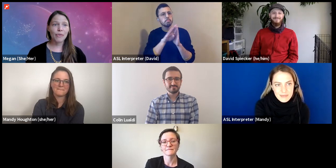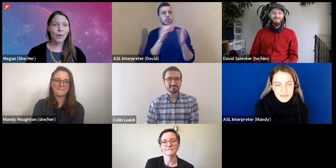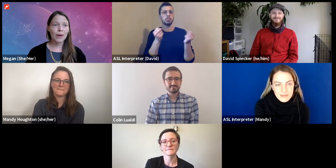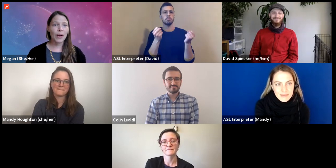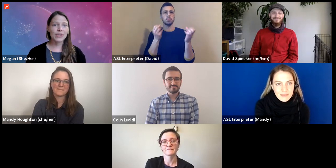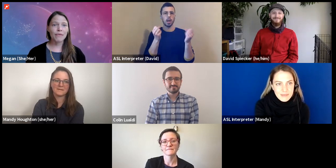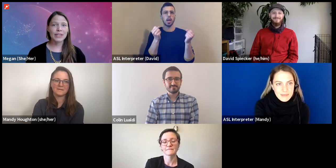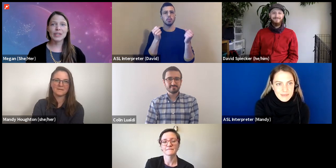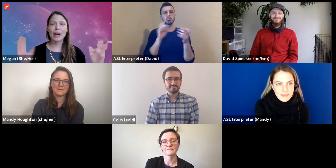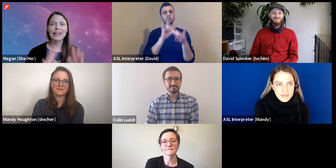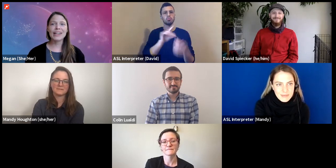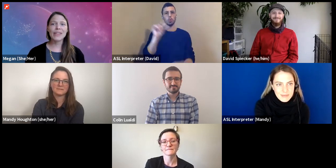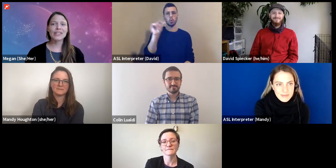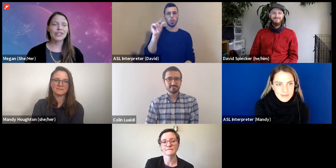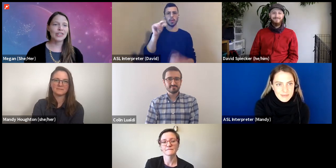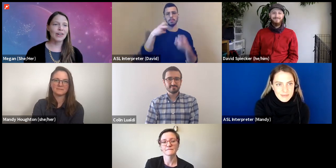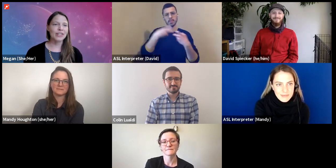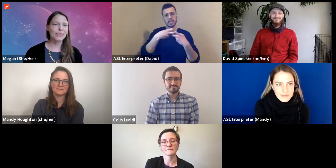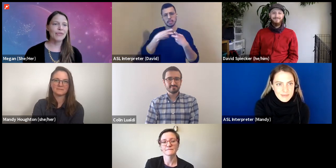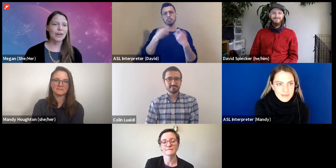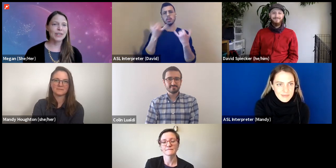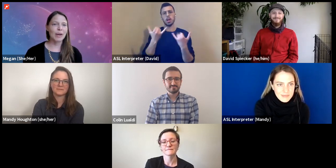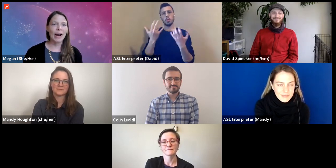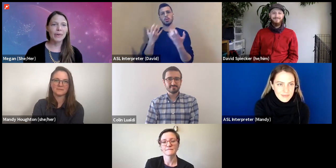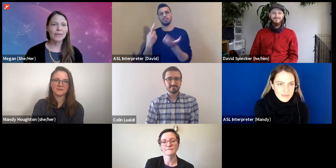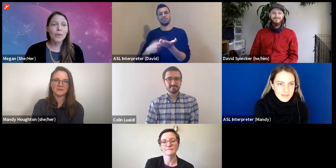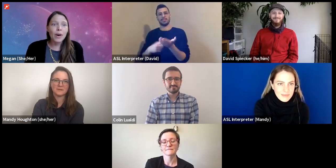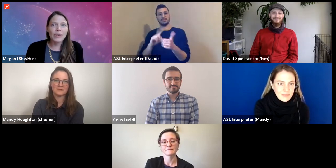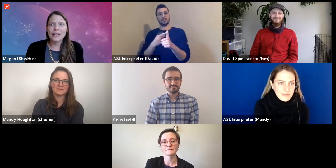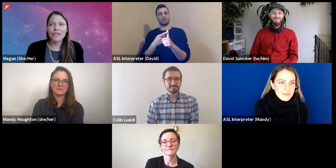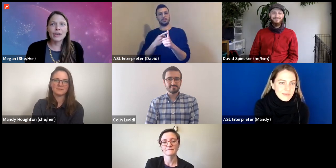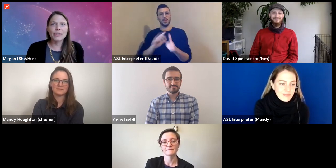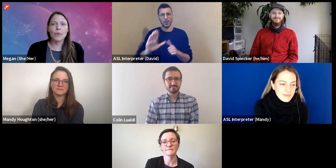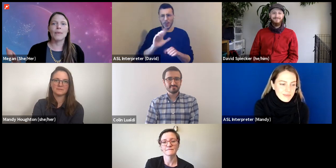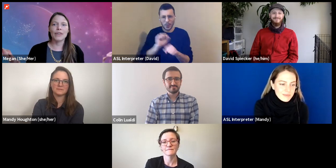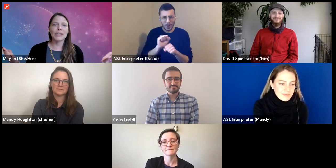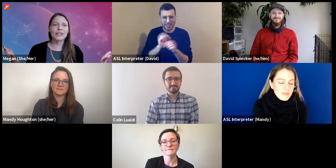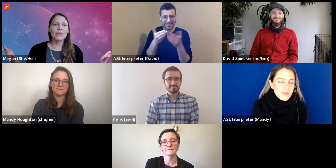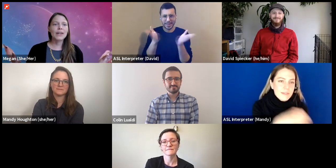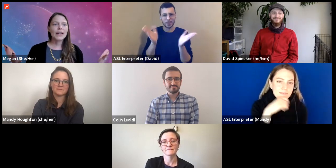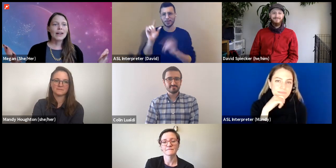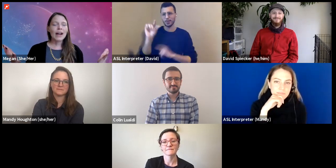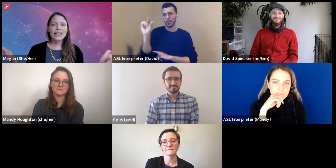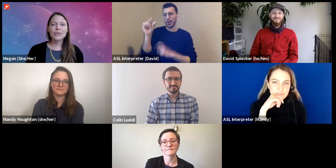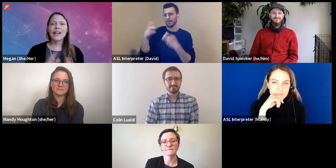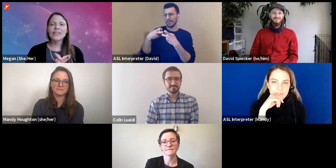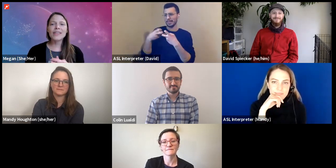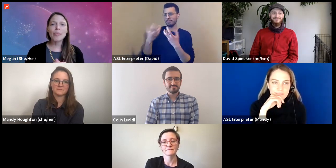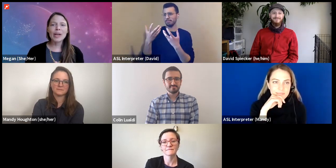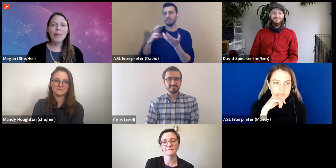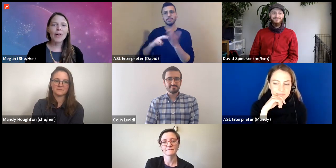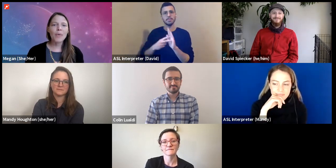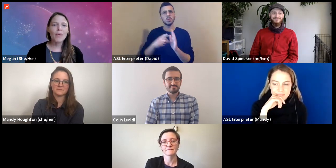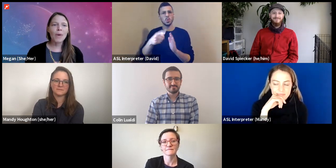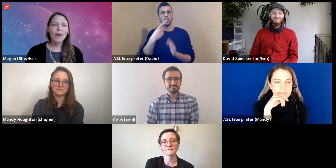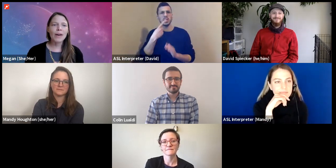language for quantum physics, but I'd kind of like to just talk to you first about your work in the field of quantum physics. So can you tell us a little